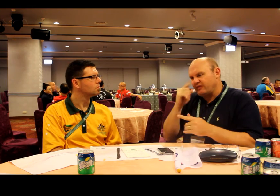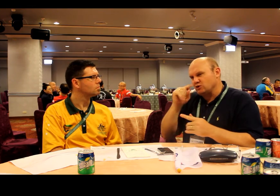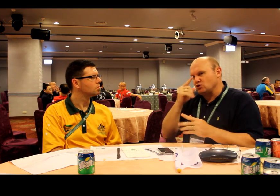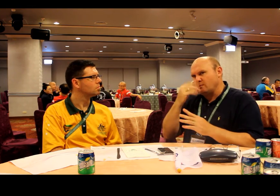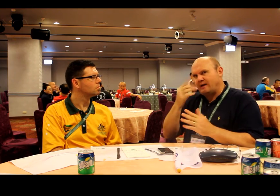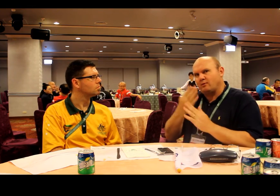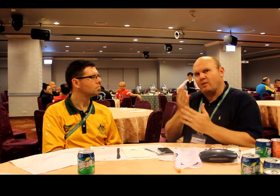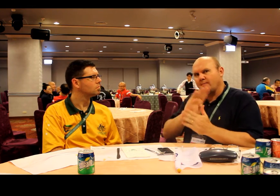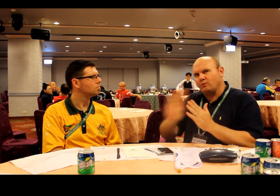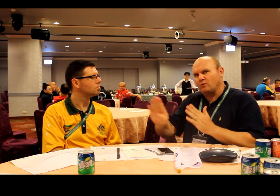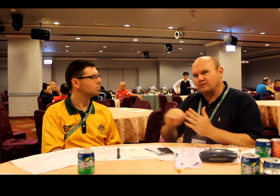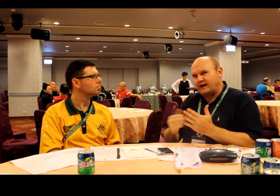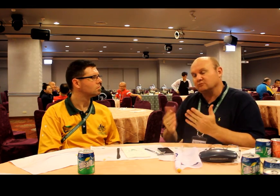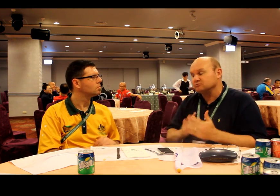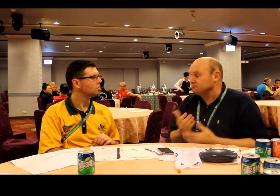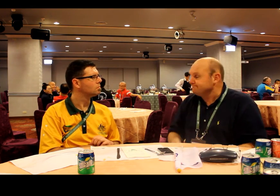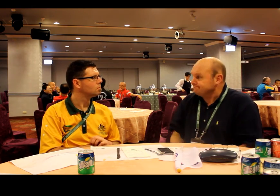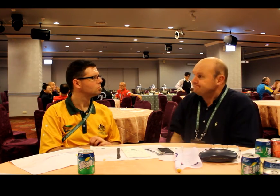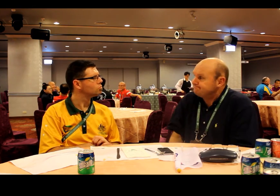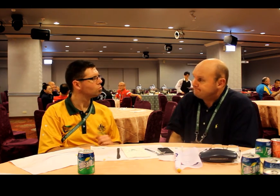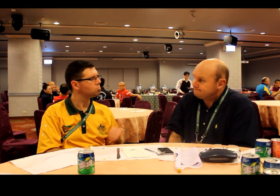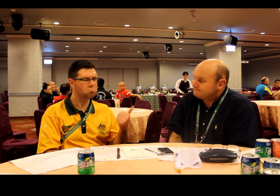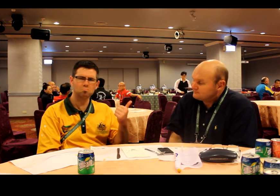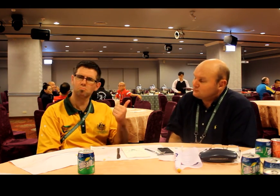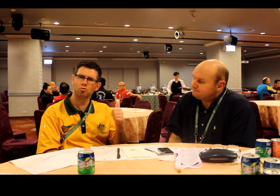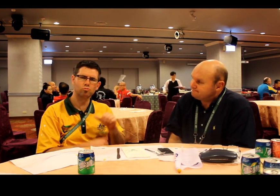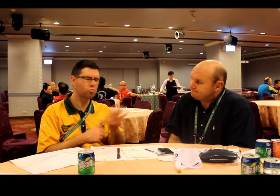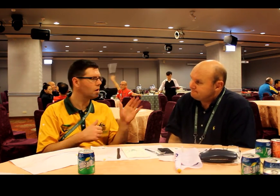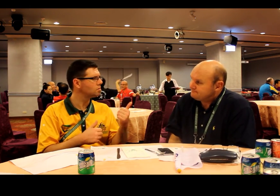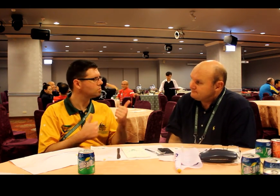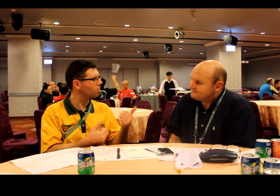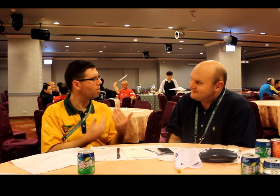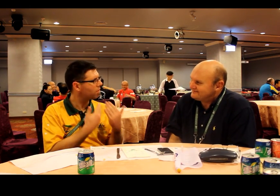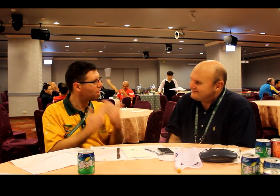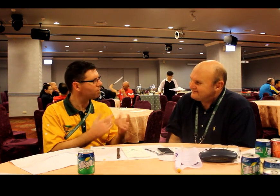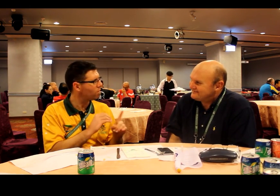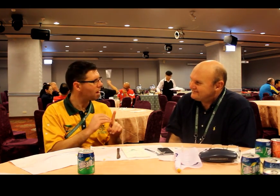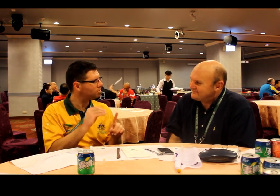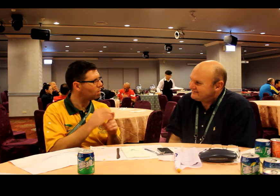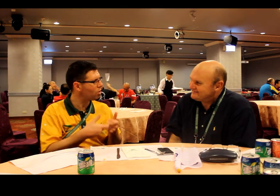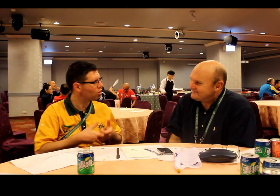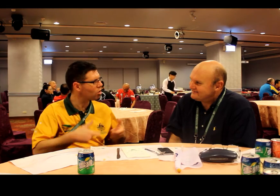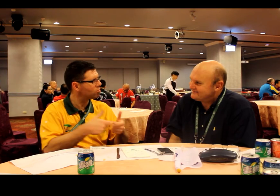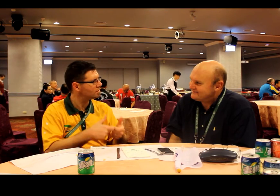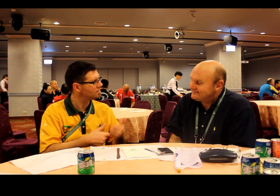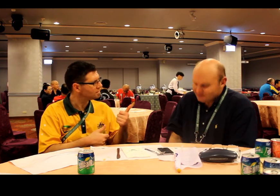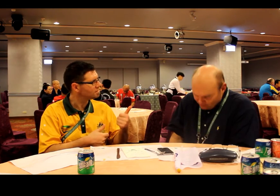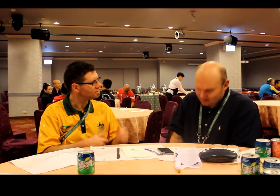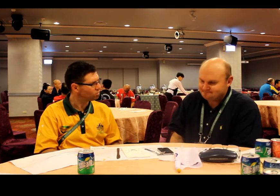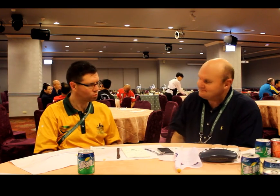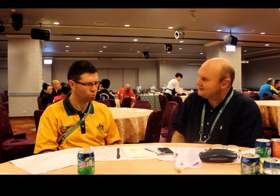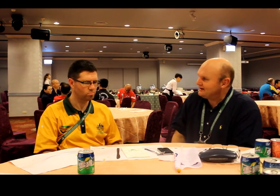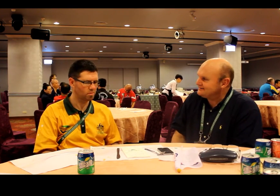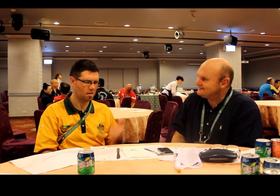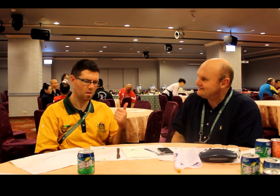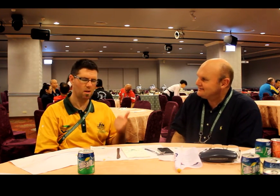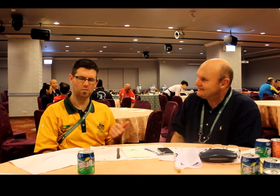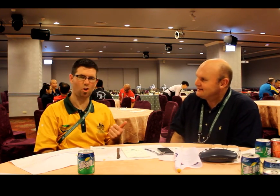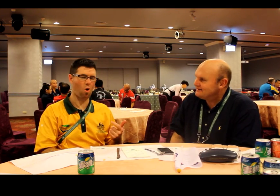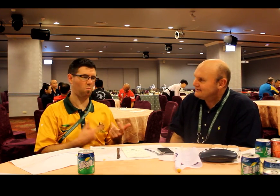see what happens with these people on the board now. Right, thank you so much, Dean, for the update with the Congress. It's been